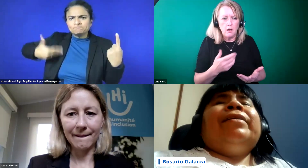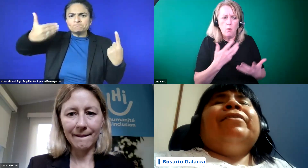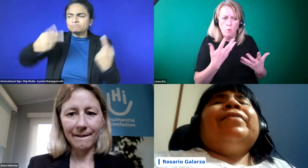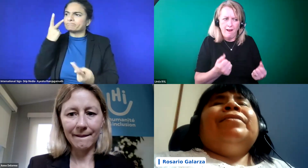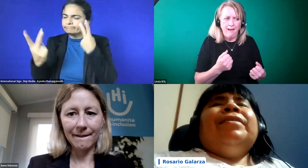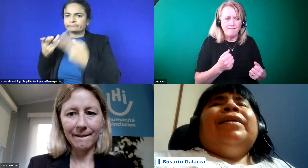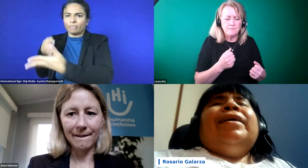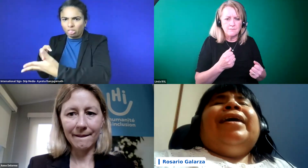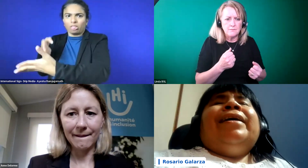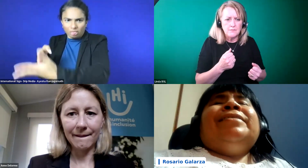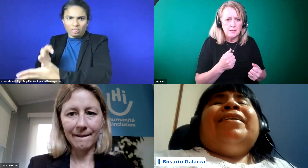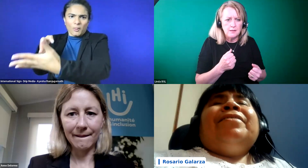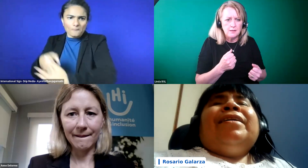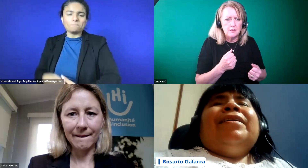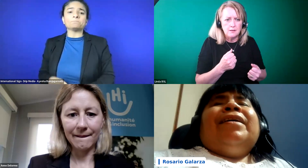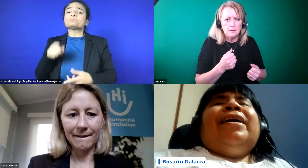to healthcare and